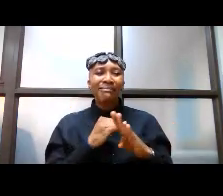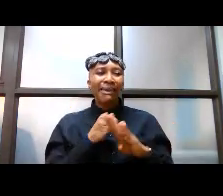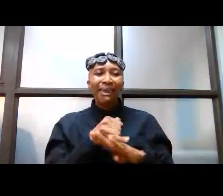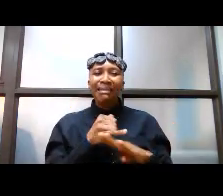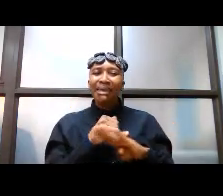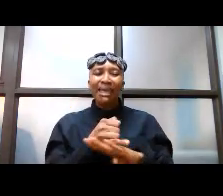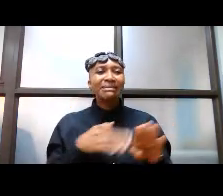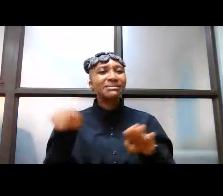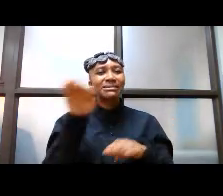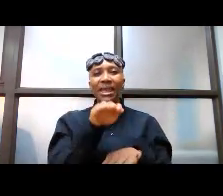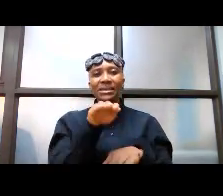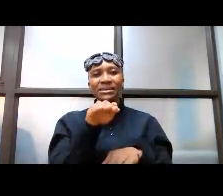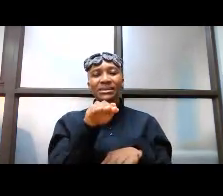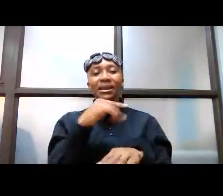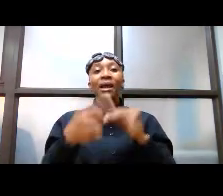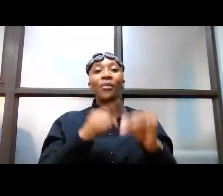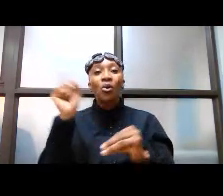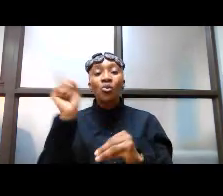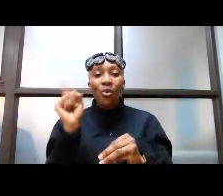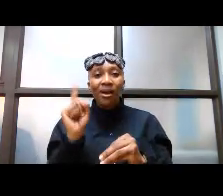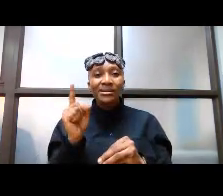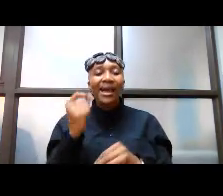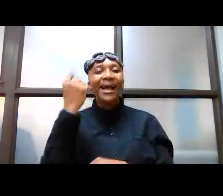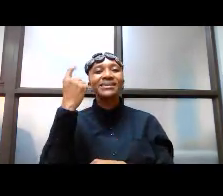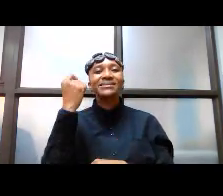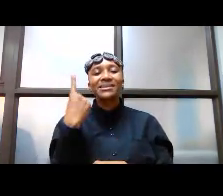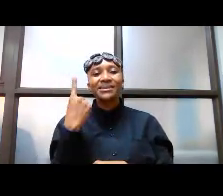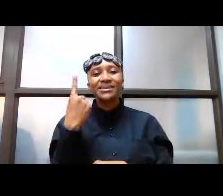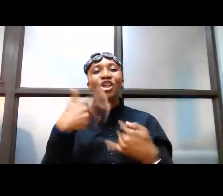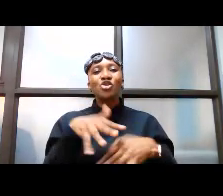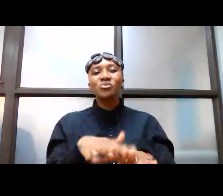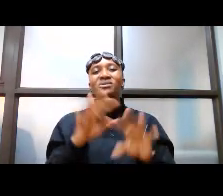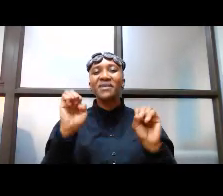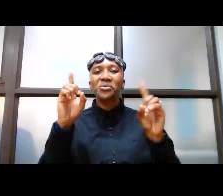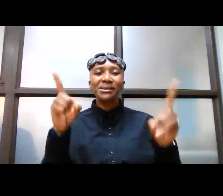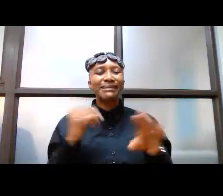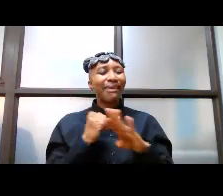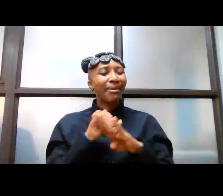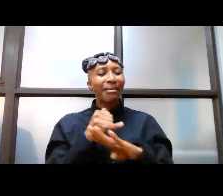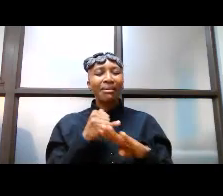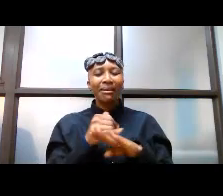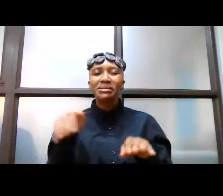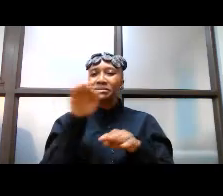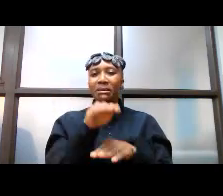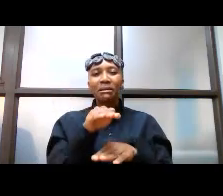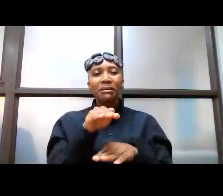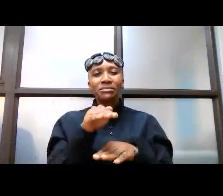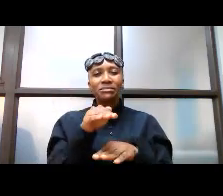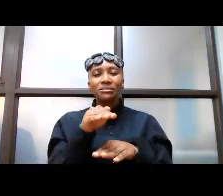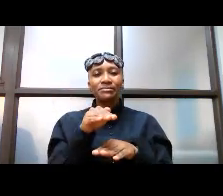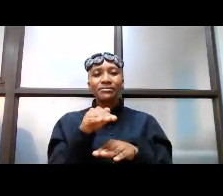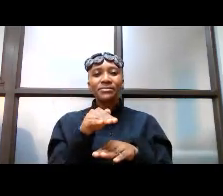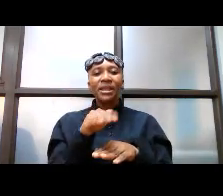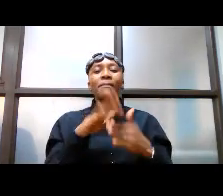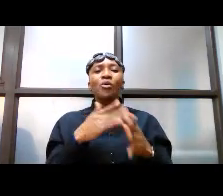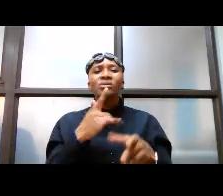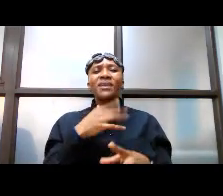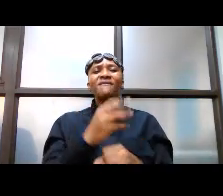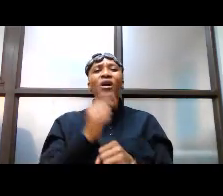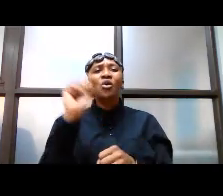far as understanding inclusive education, because I found the educators, for me, they are